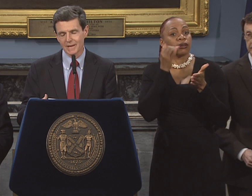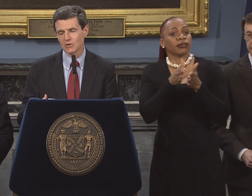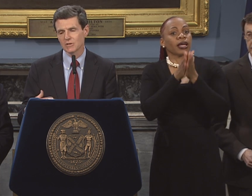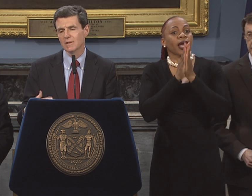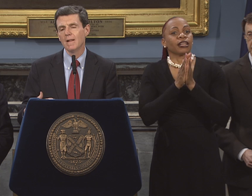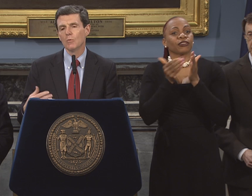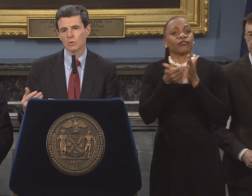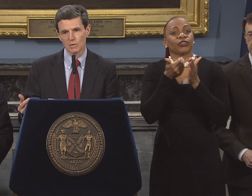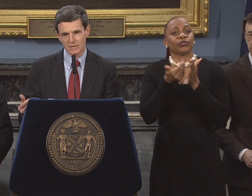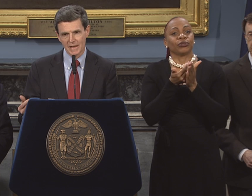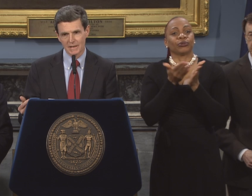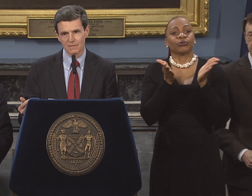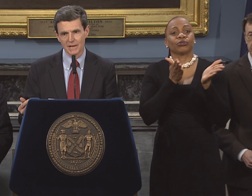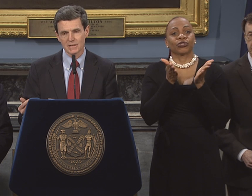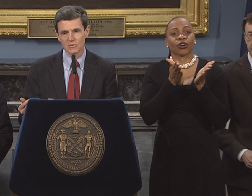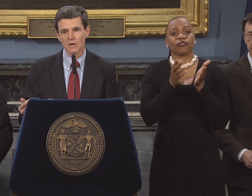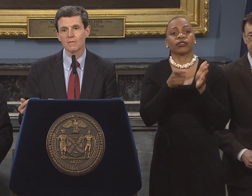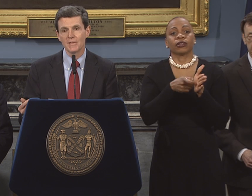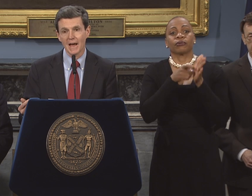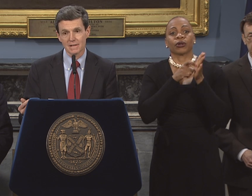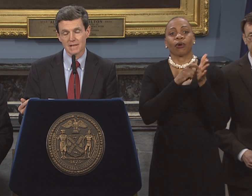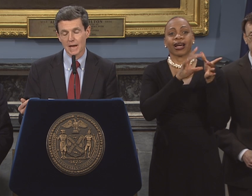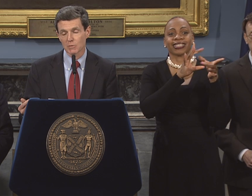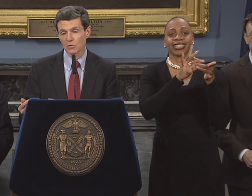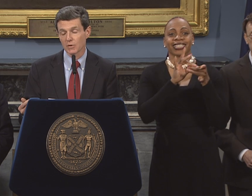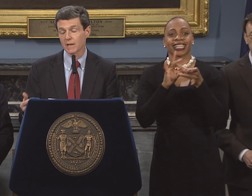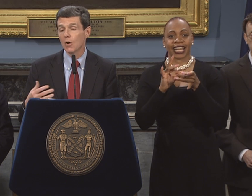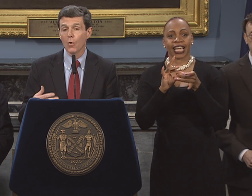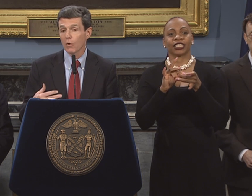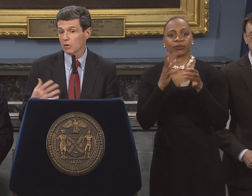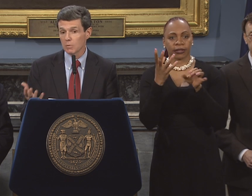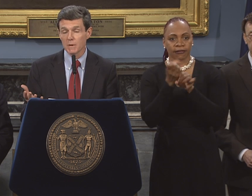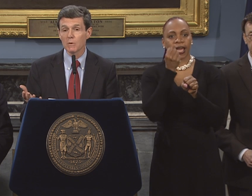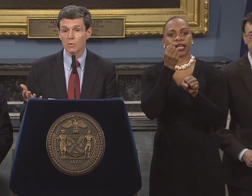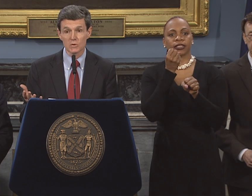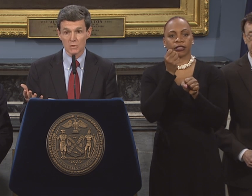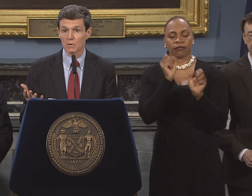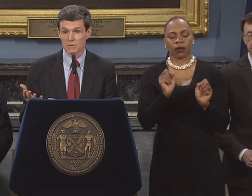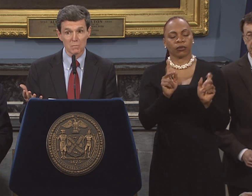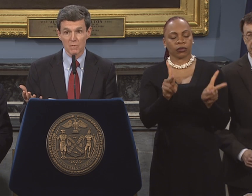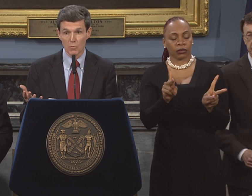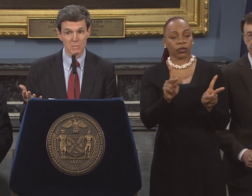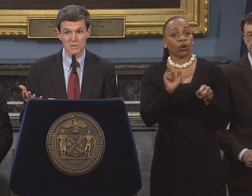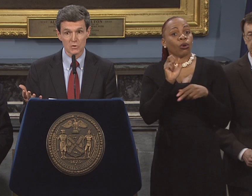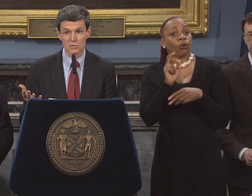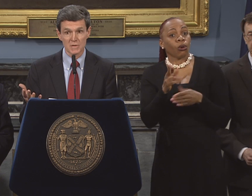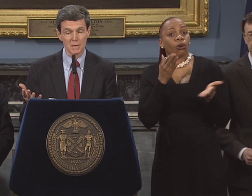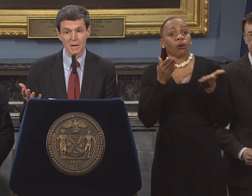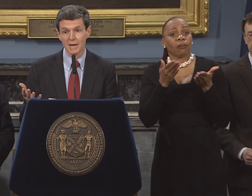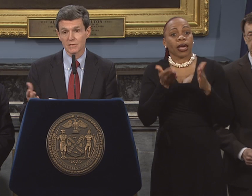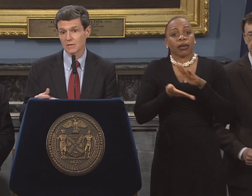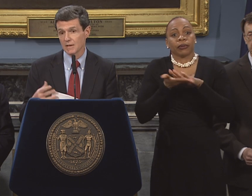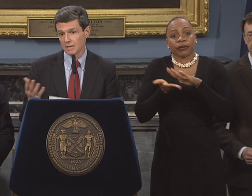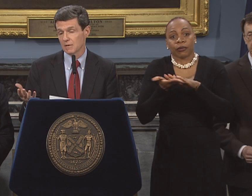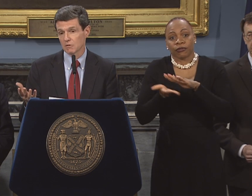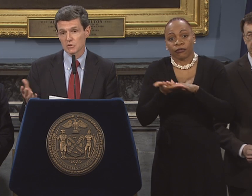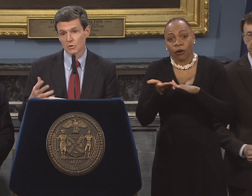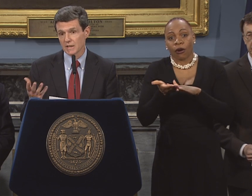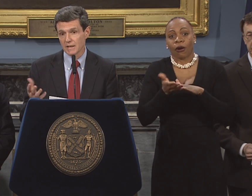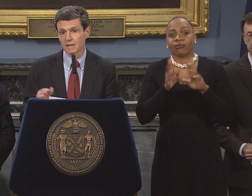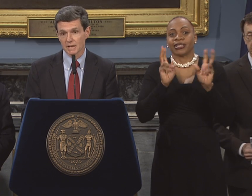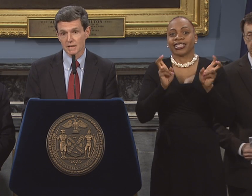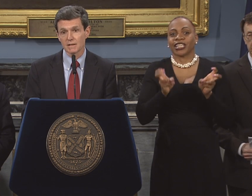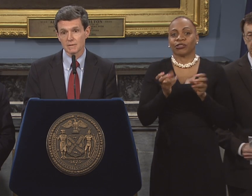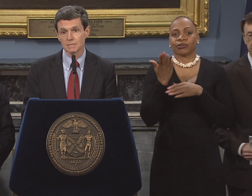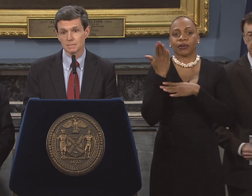new interconnection, we'll often take advantage of that as the opportunity. Or it could be because there were some performance issues in the past that